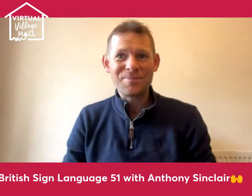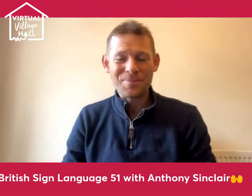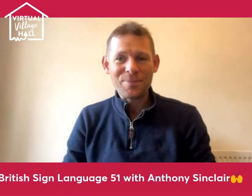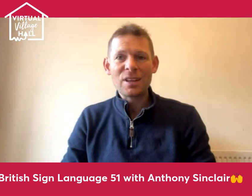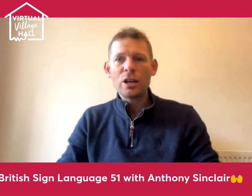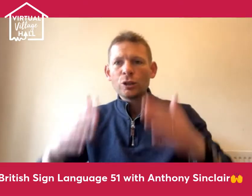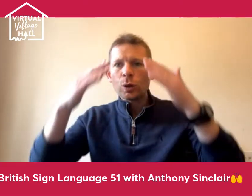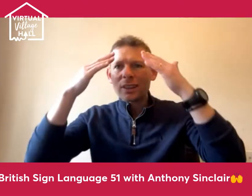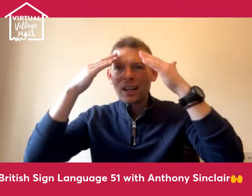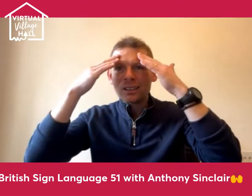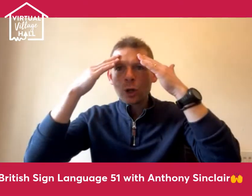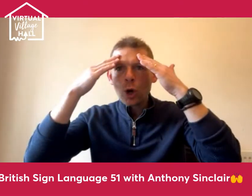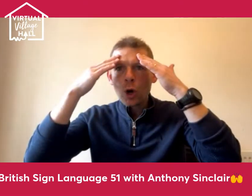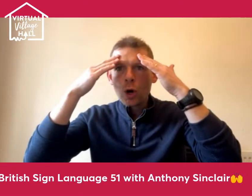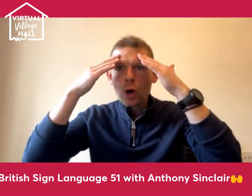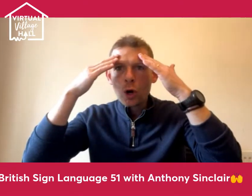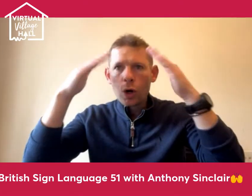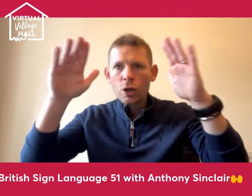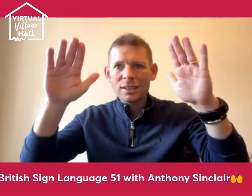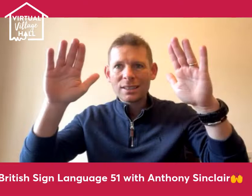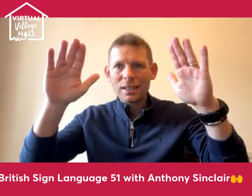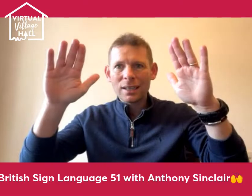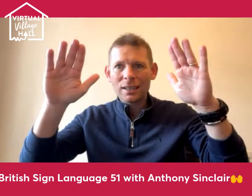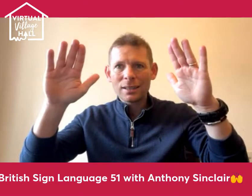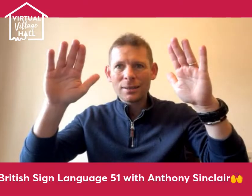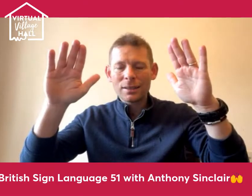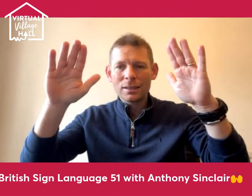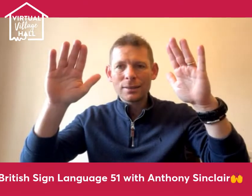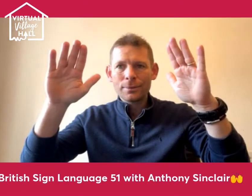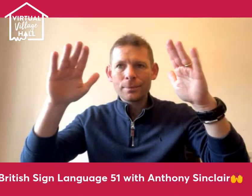to make a start. So that's the sign for holiday,